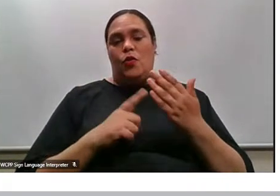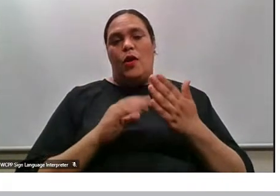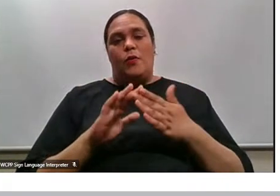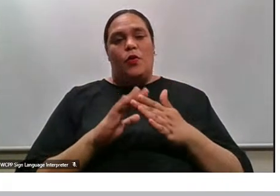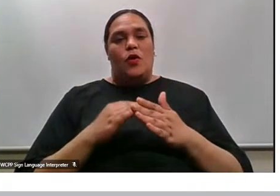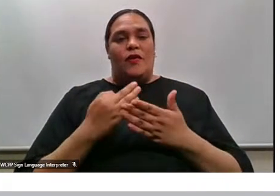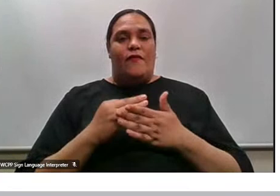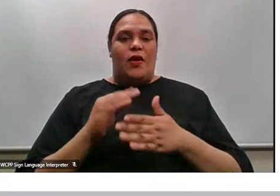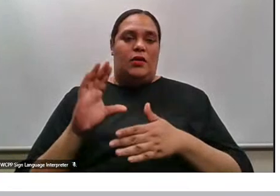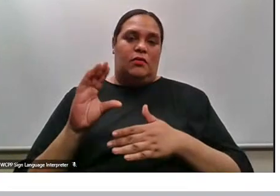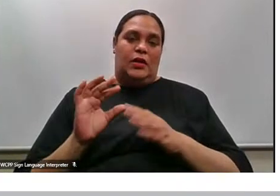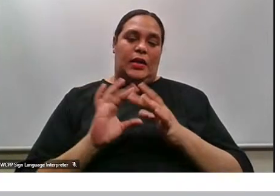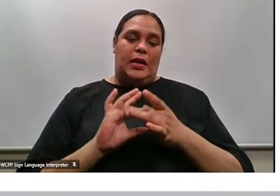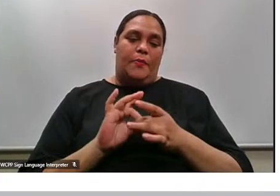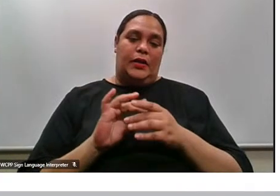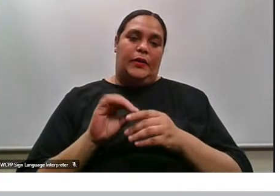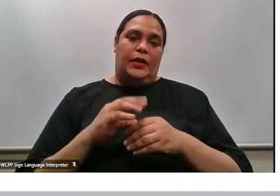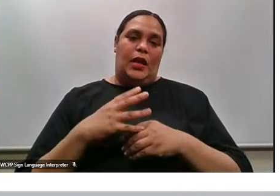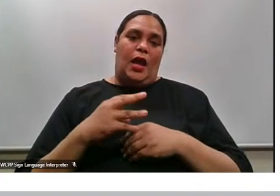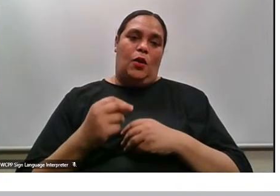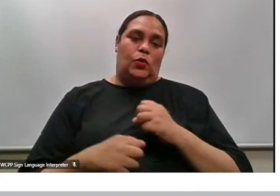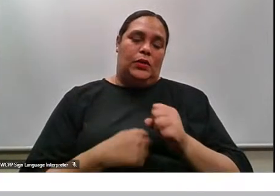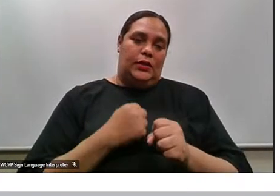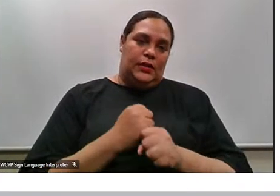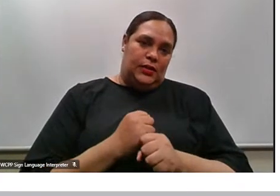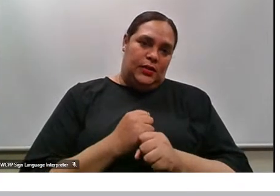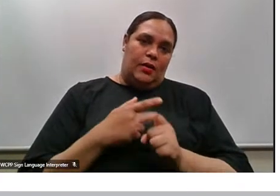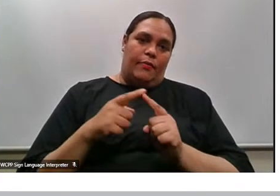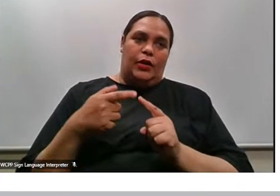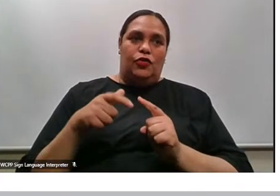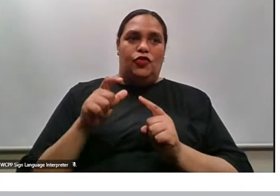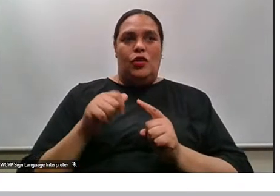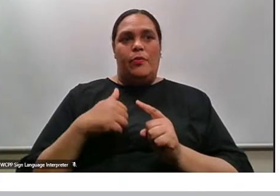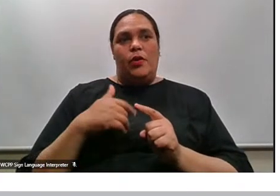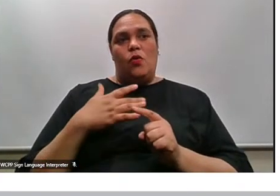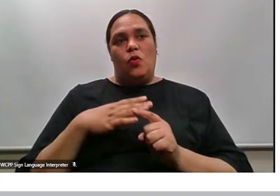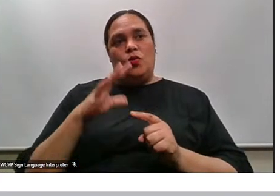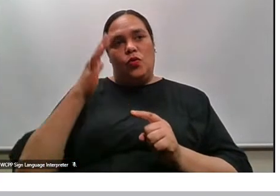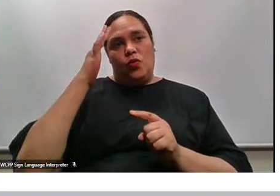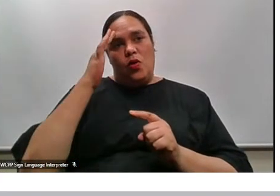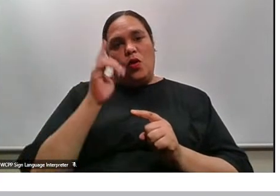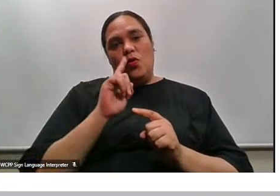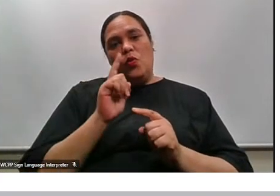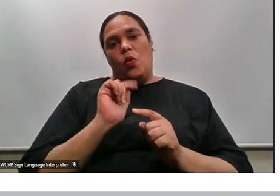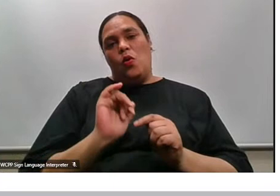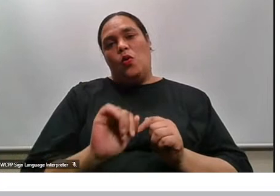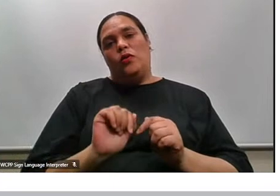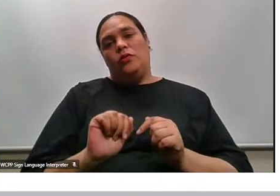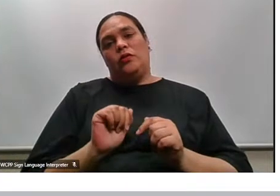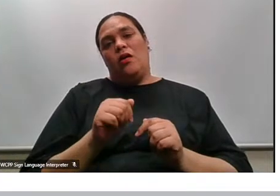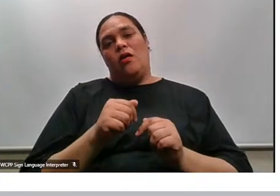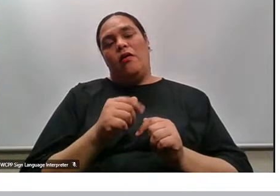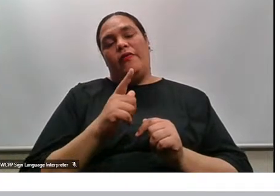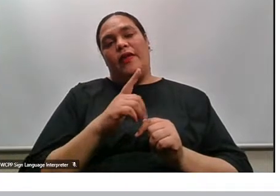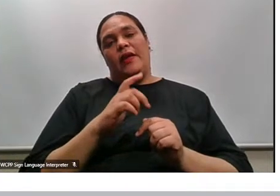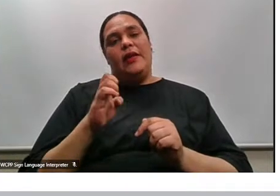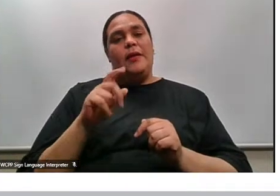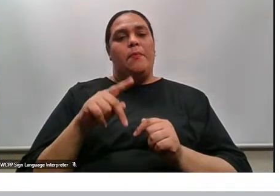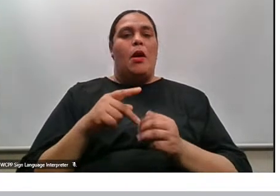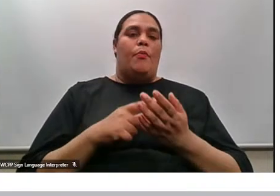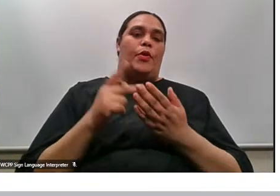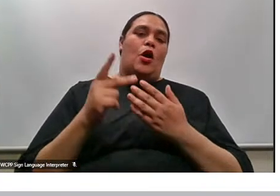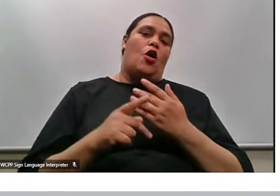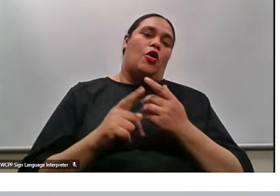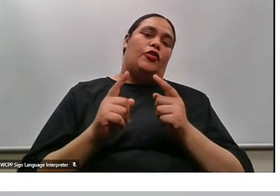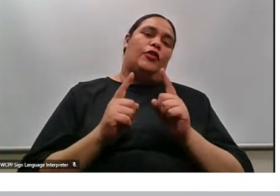funding commitment in the outer years. Chair, what I want to know is that what is the likelihood of the LEAP project being discontinued in